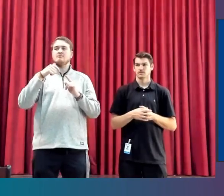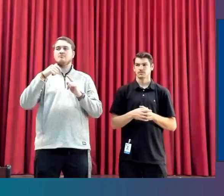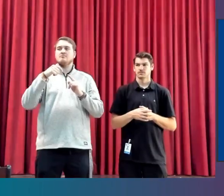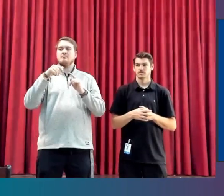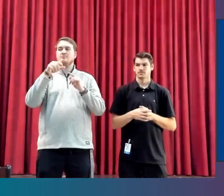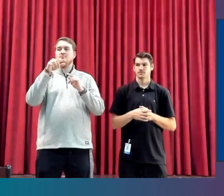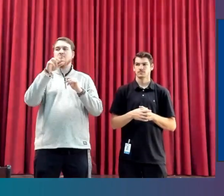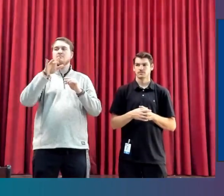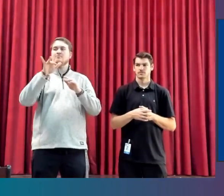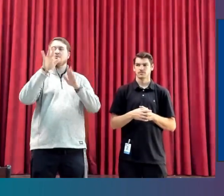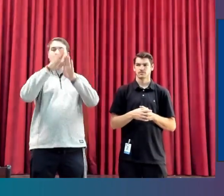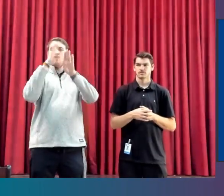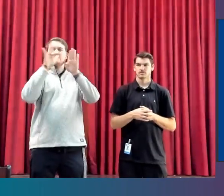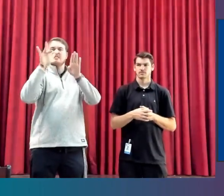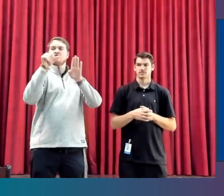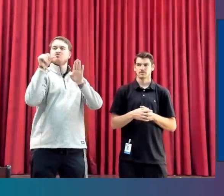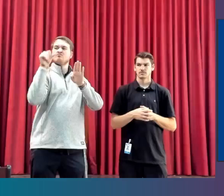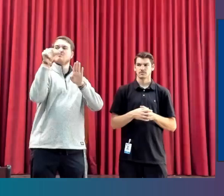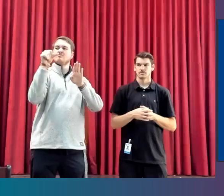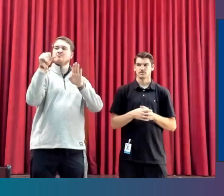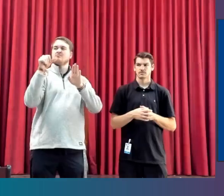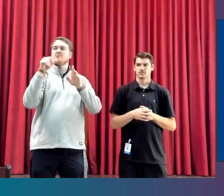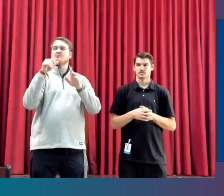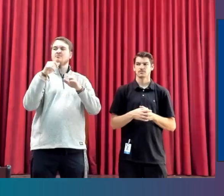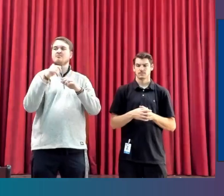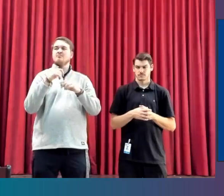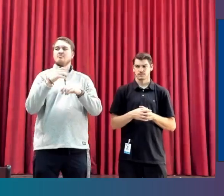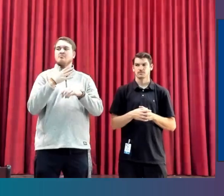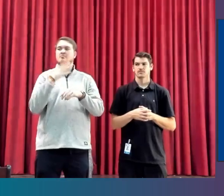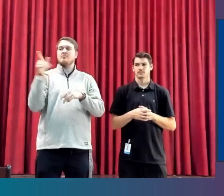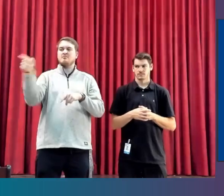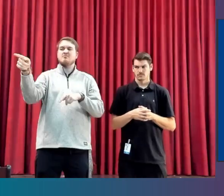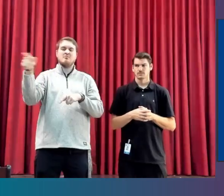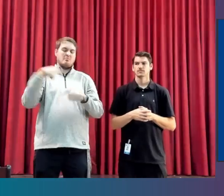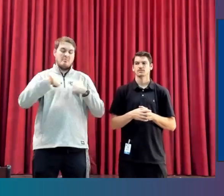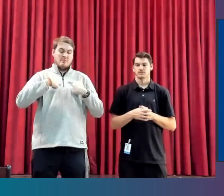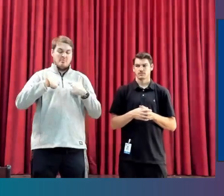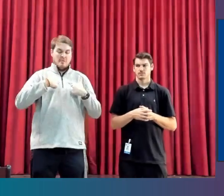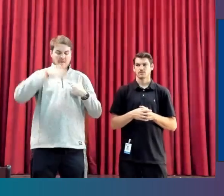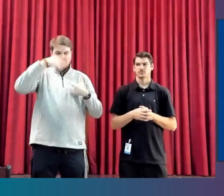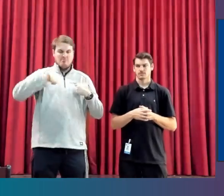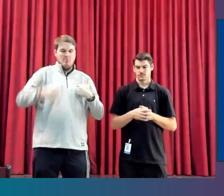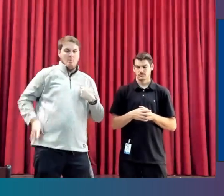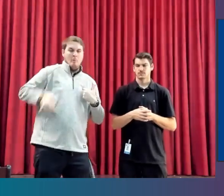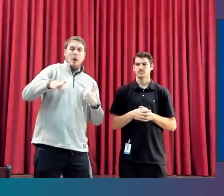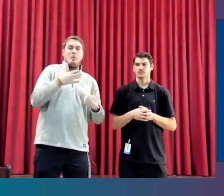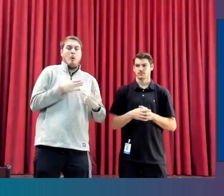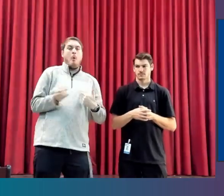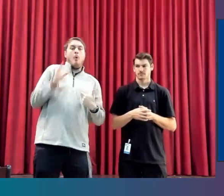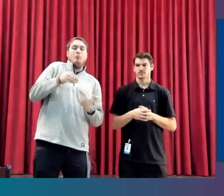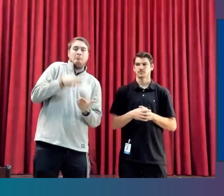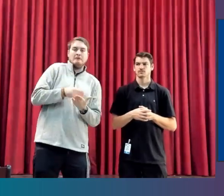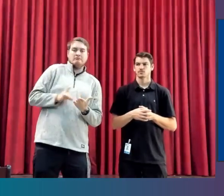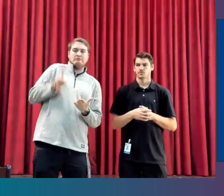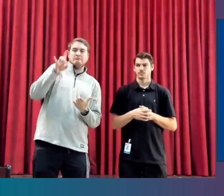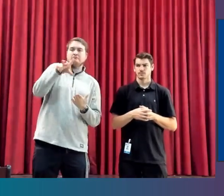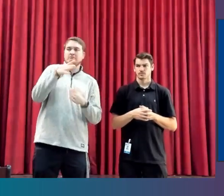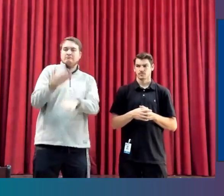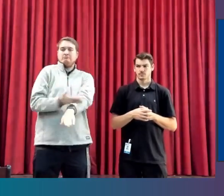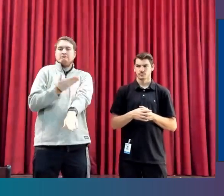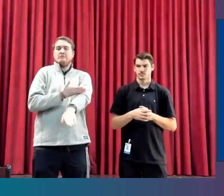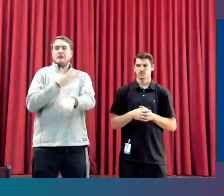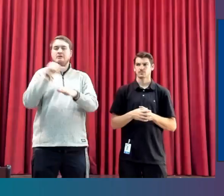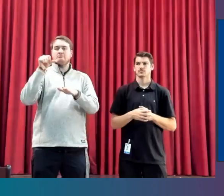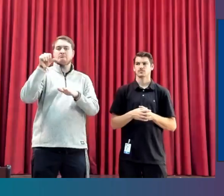example, I have the Ring doorbell, for example, so I paid for that. I mean, I set that up and I paid for